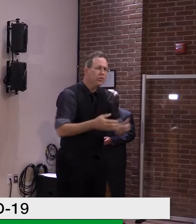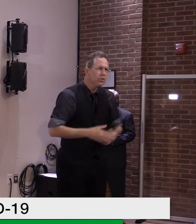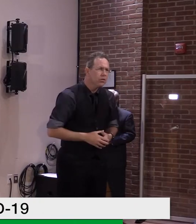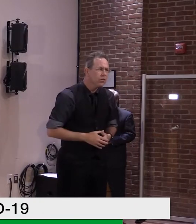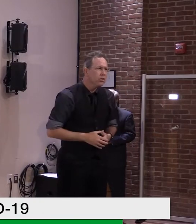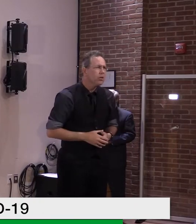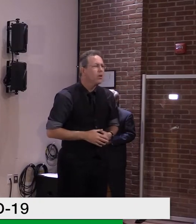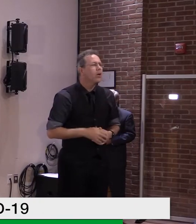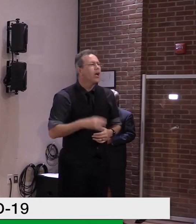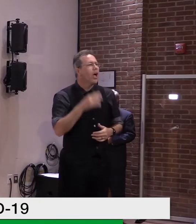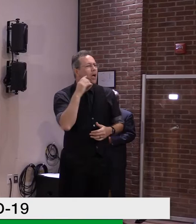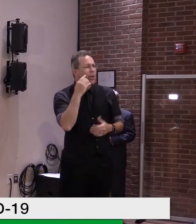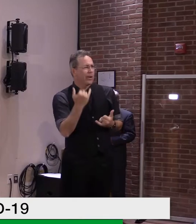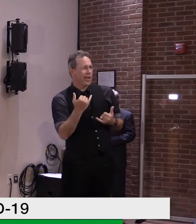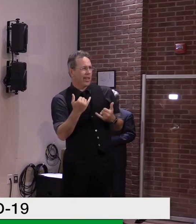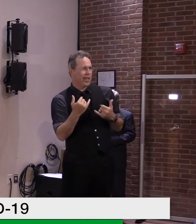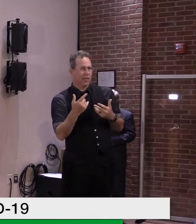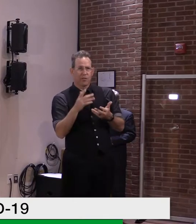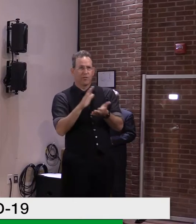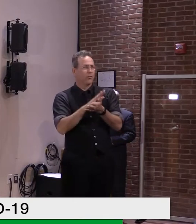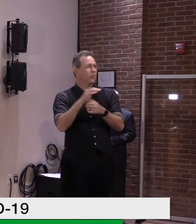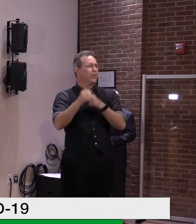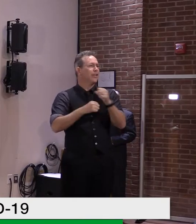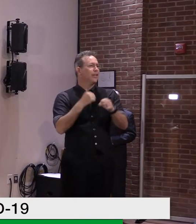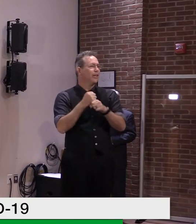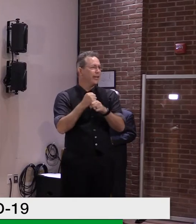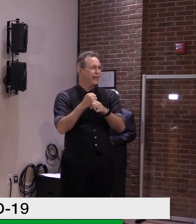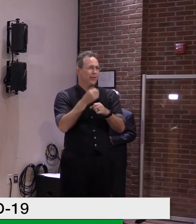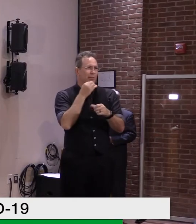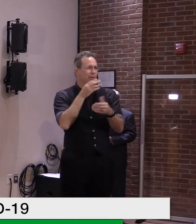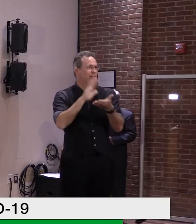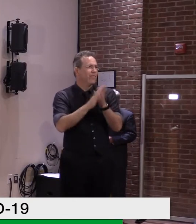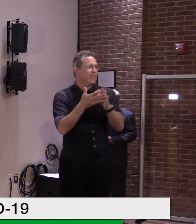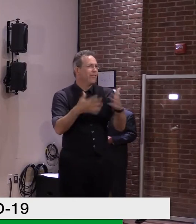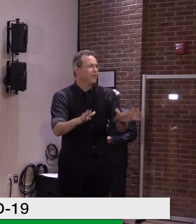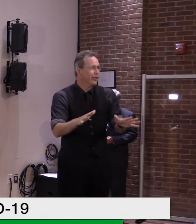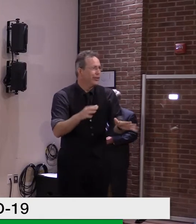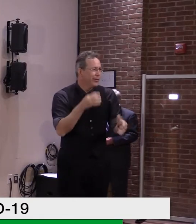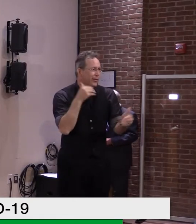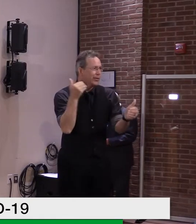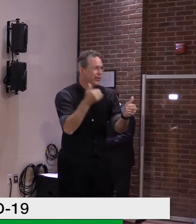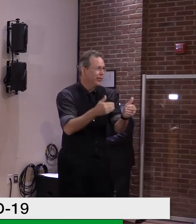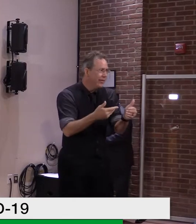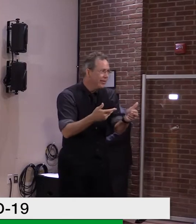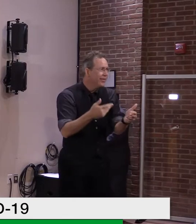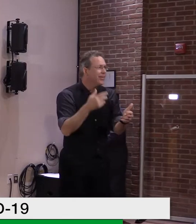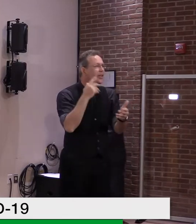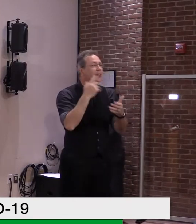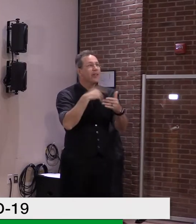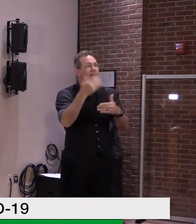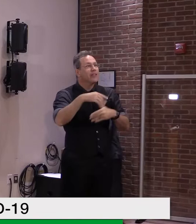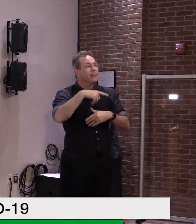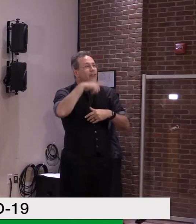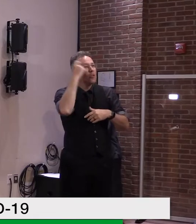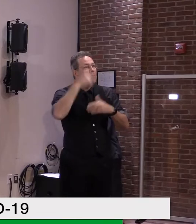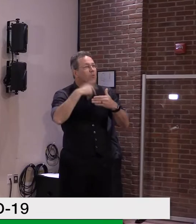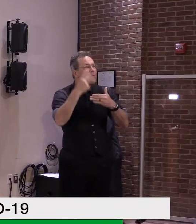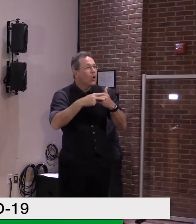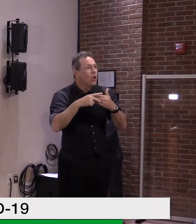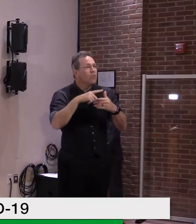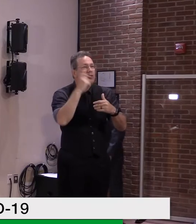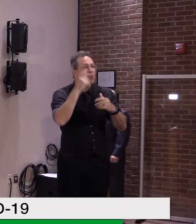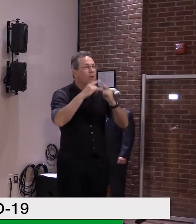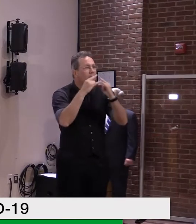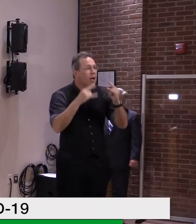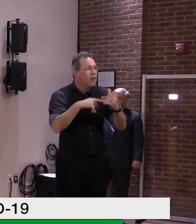finishing off their year as well, and some of the Summer Matters programs coming into play, I think we'll see more people going back to work